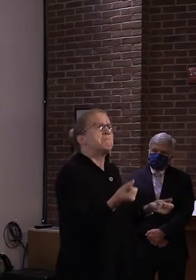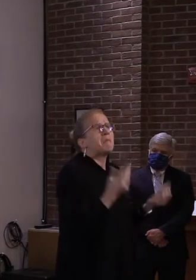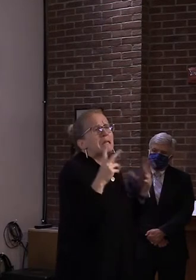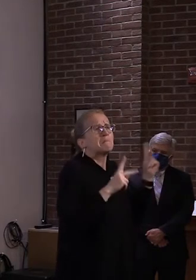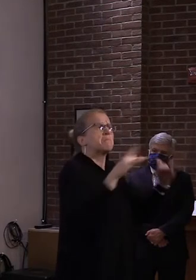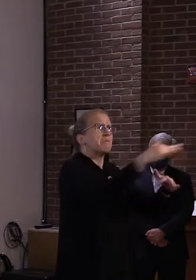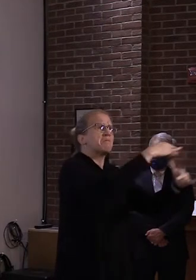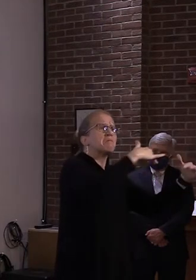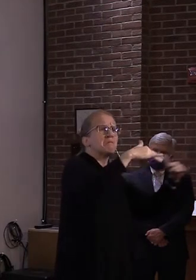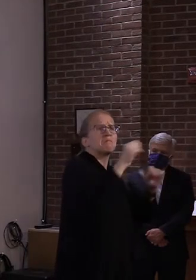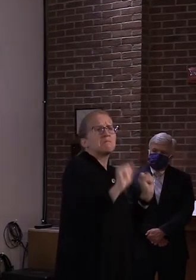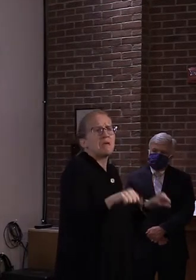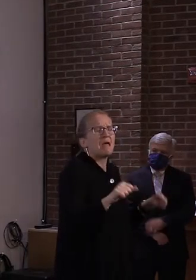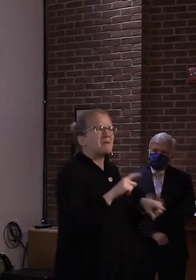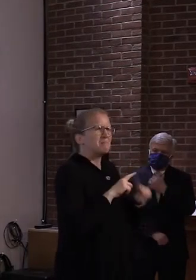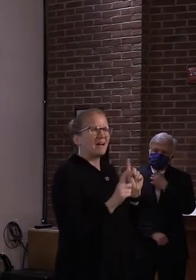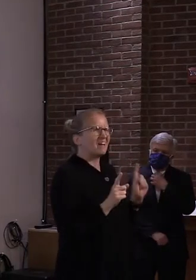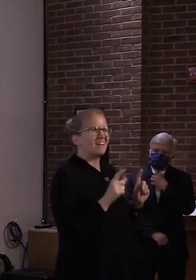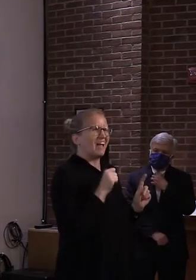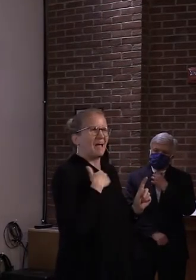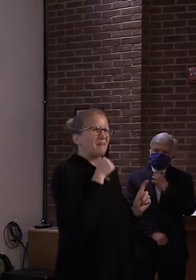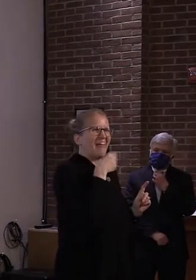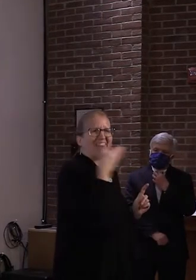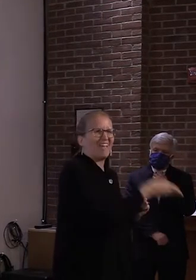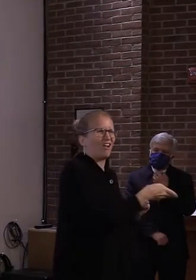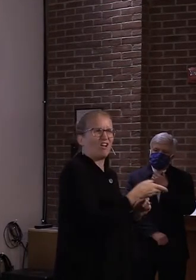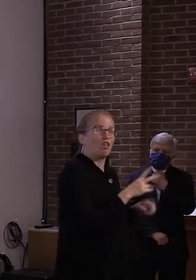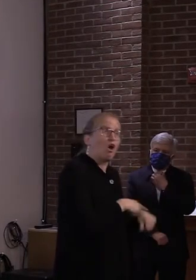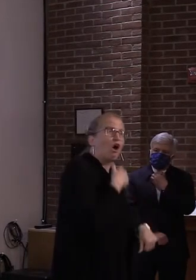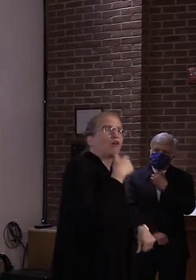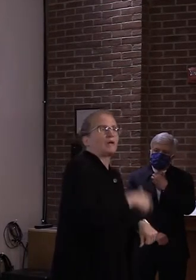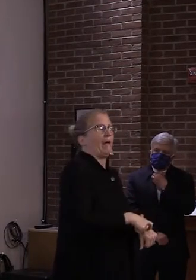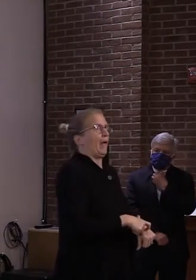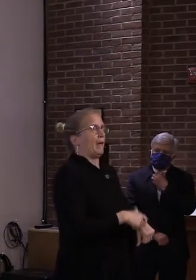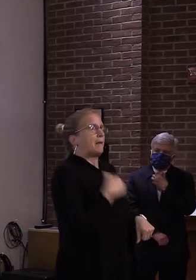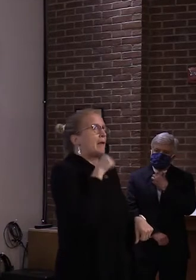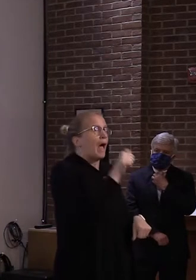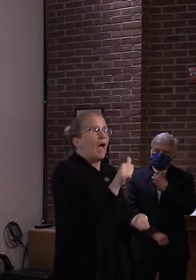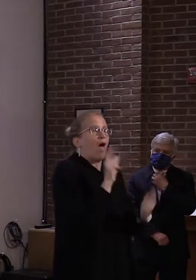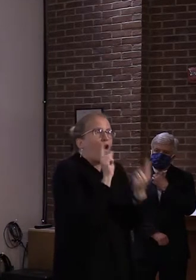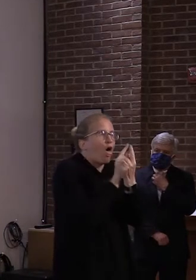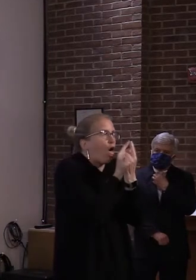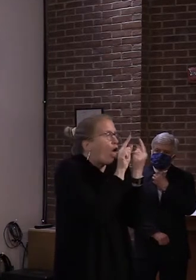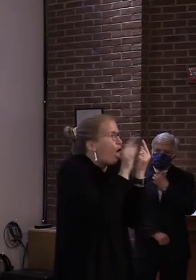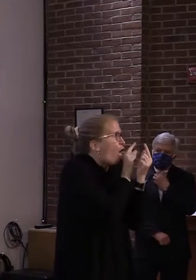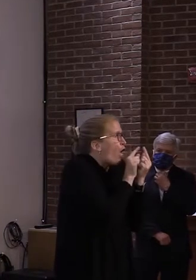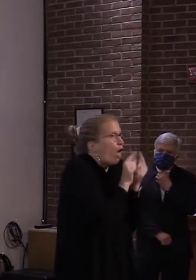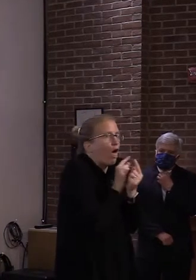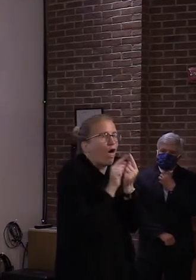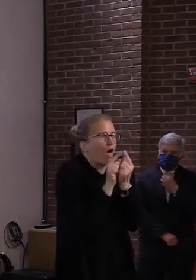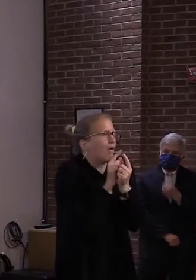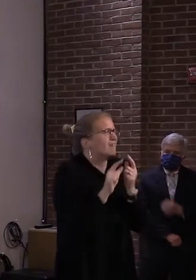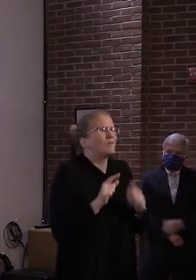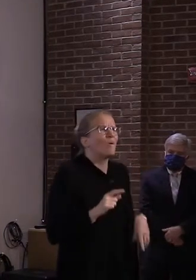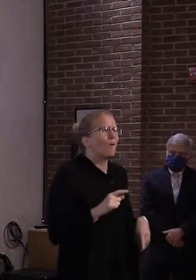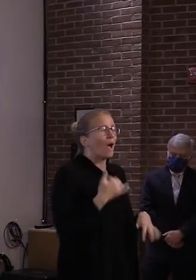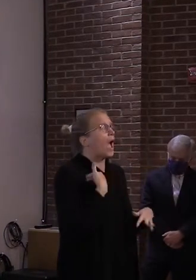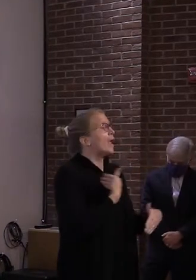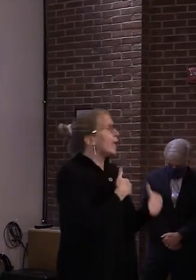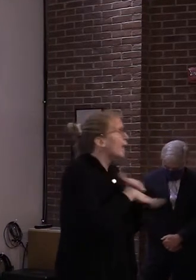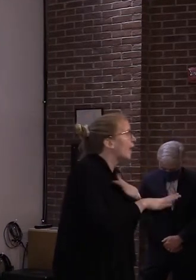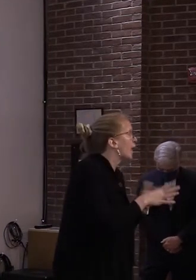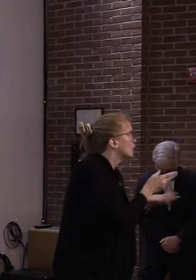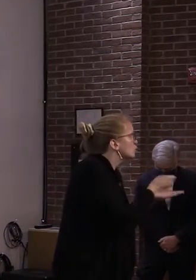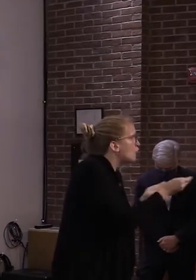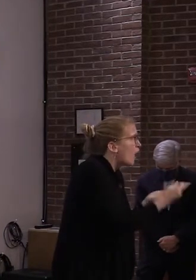need, and then you're going to buy it and leave. It's a lot different than if you're in a setting where everyone is together for a